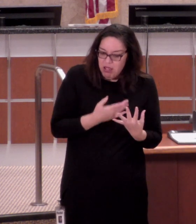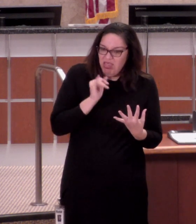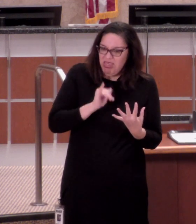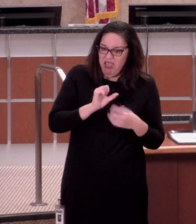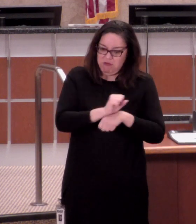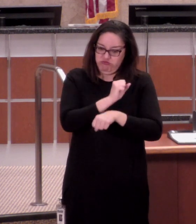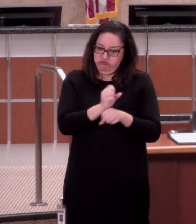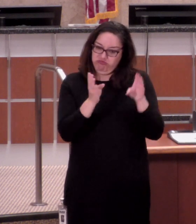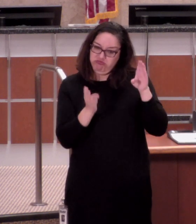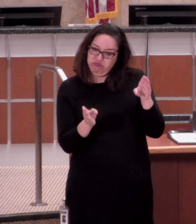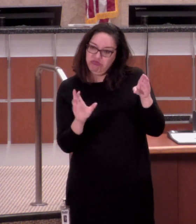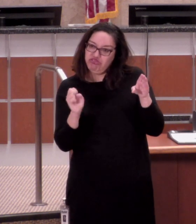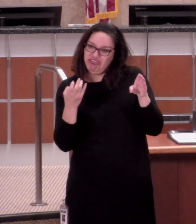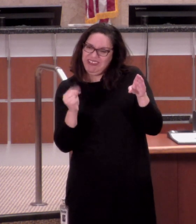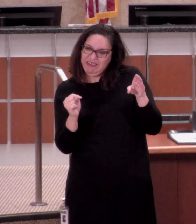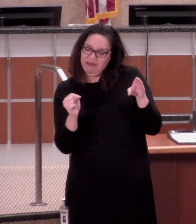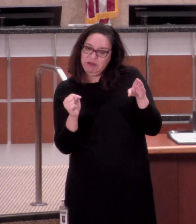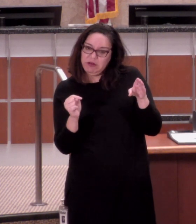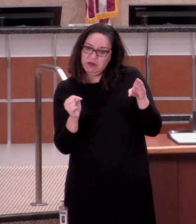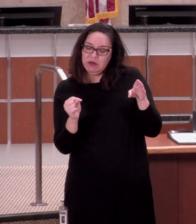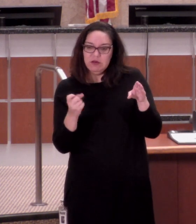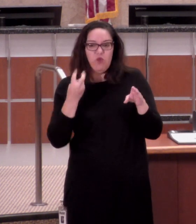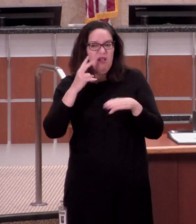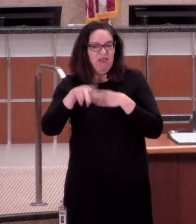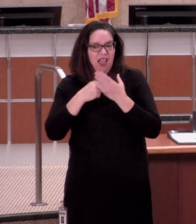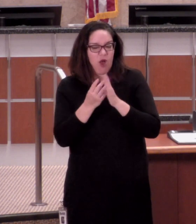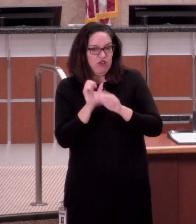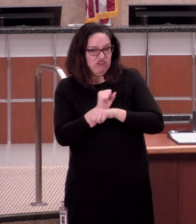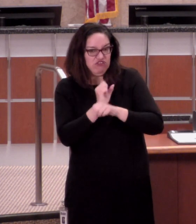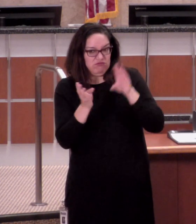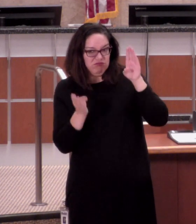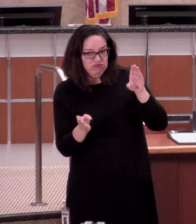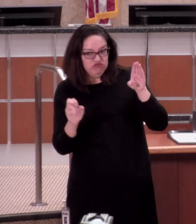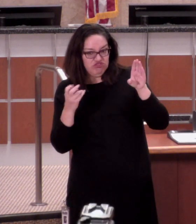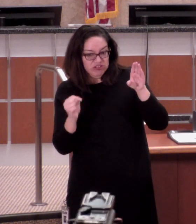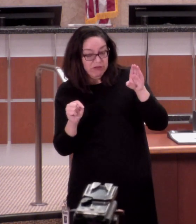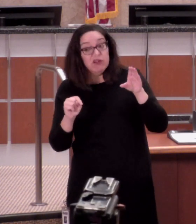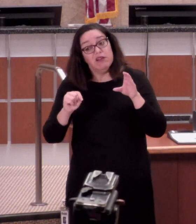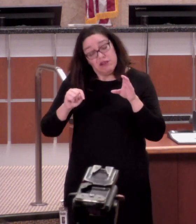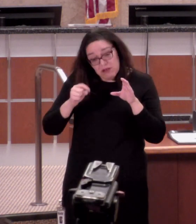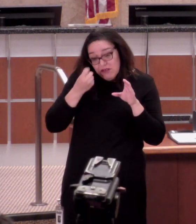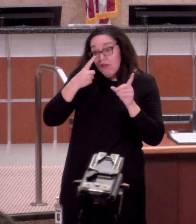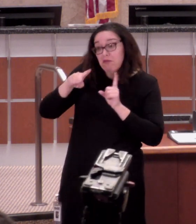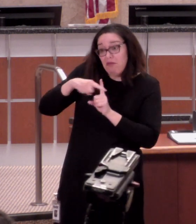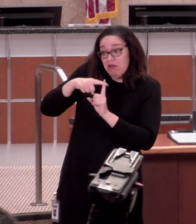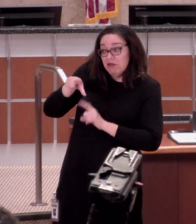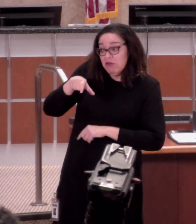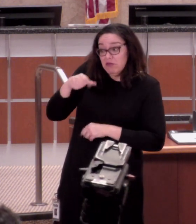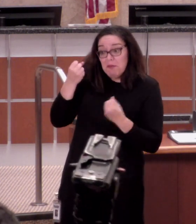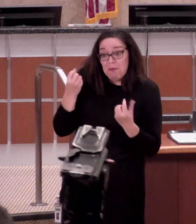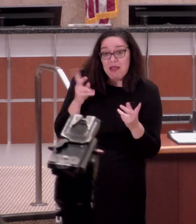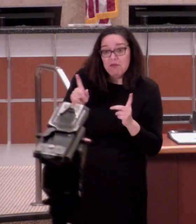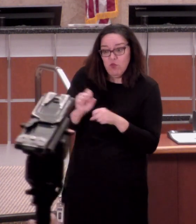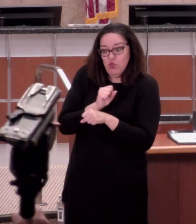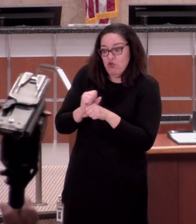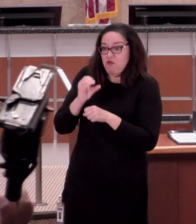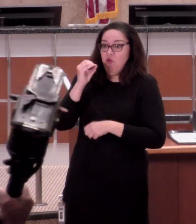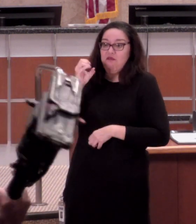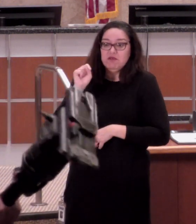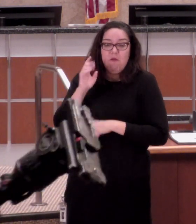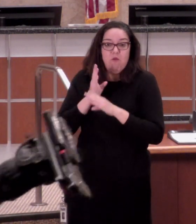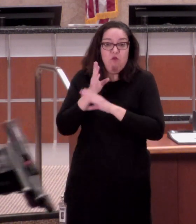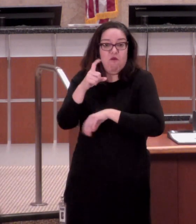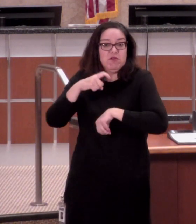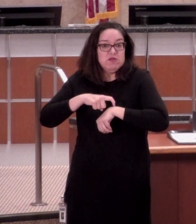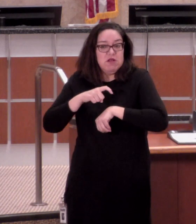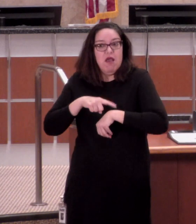We're on 12-hour shifts, but we also have a lot of people working overtime, which is what we believe has accounted for the positives